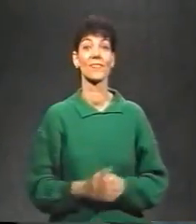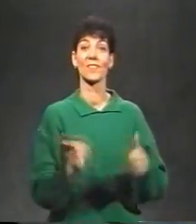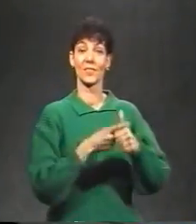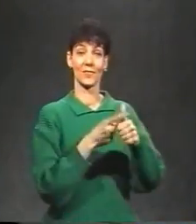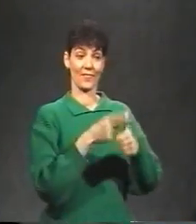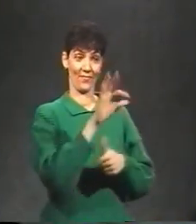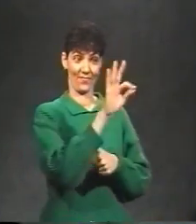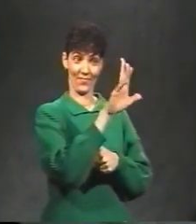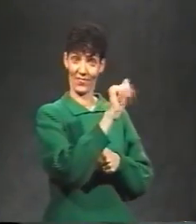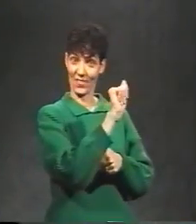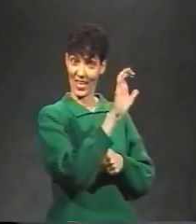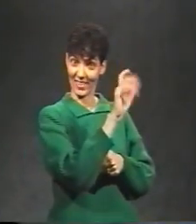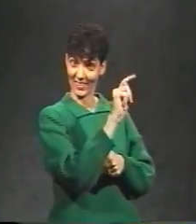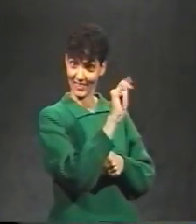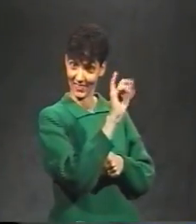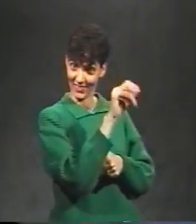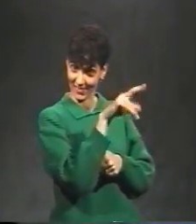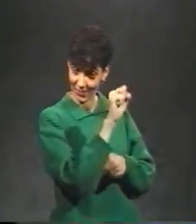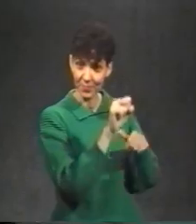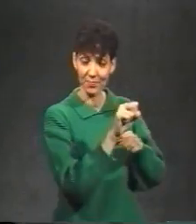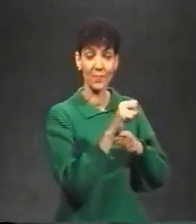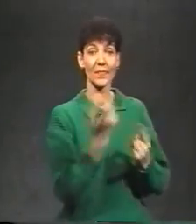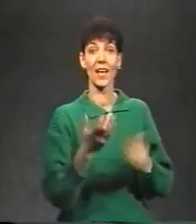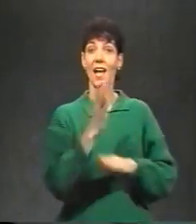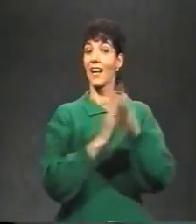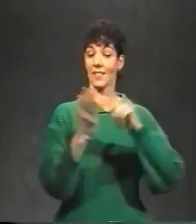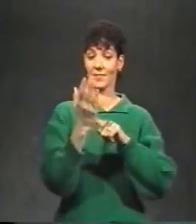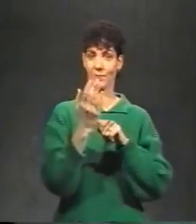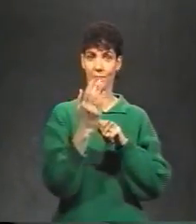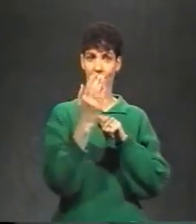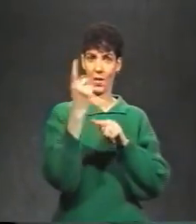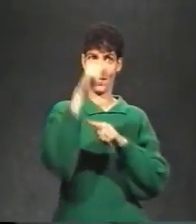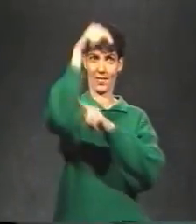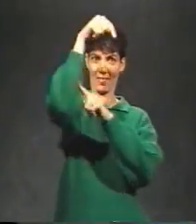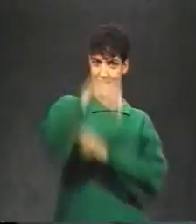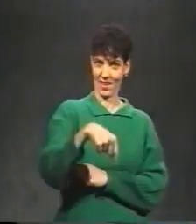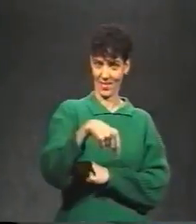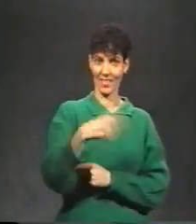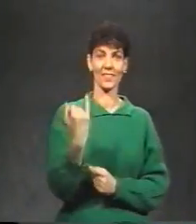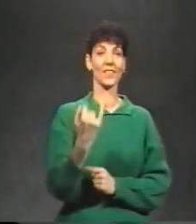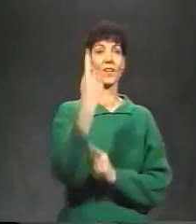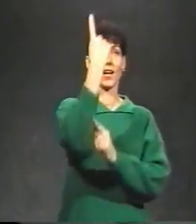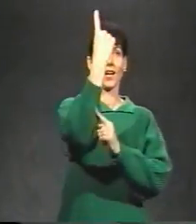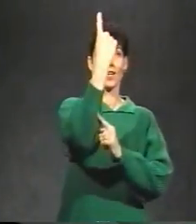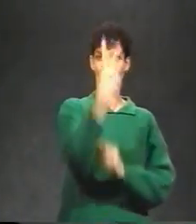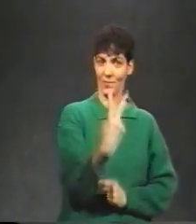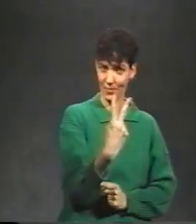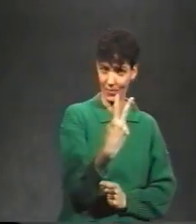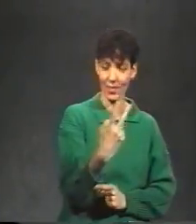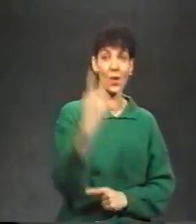For fractions, the second number in the fraction has a downward movement: